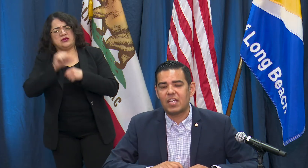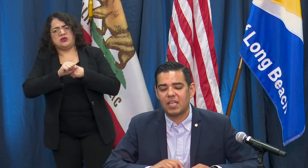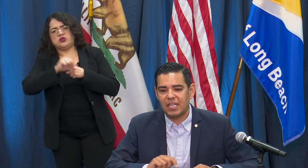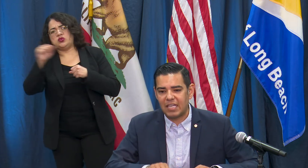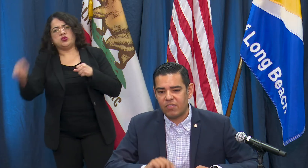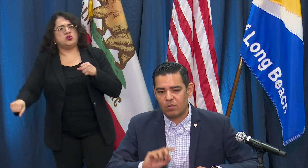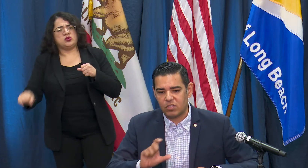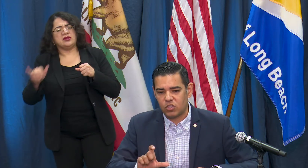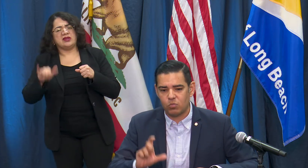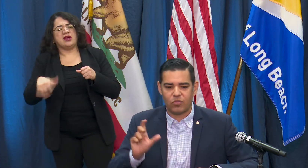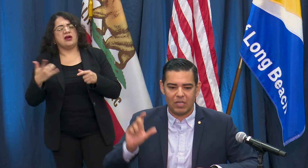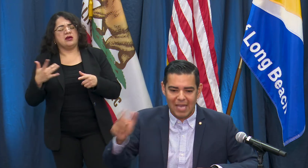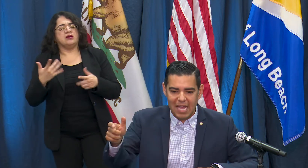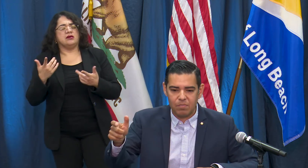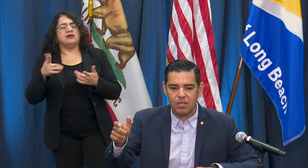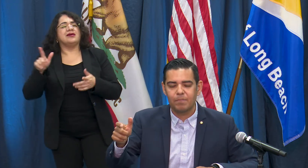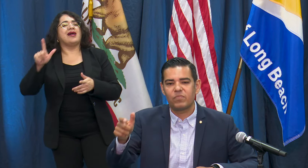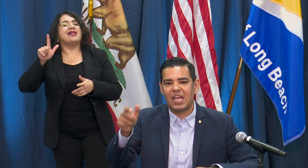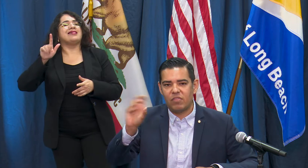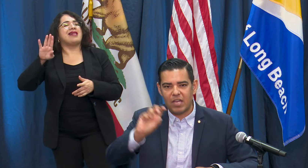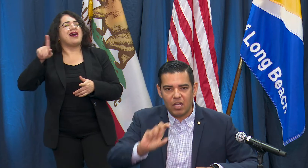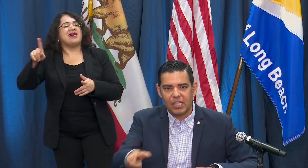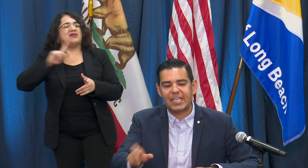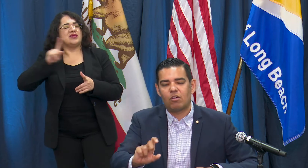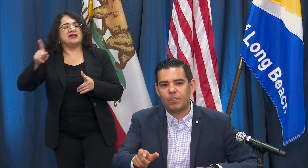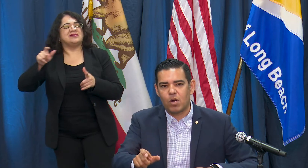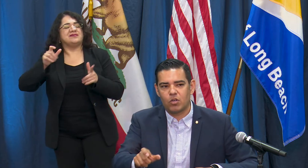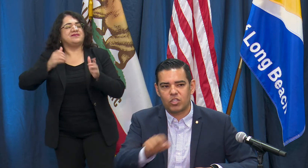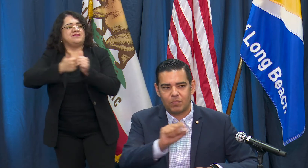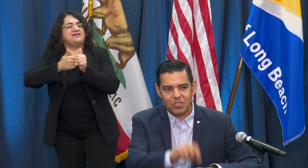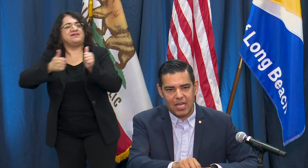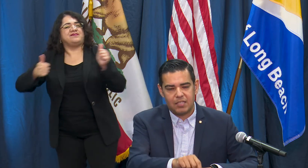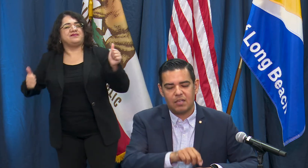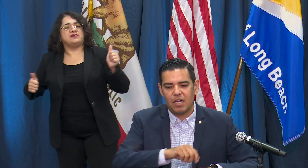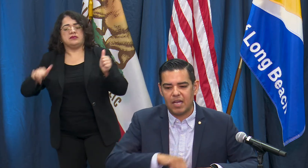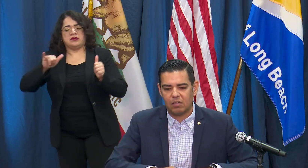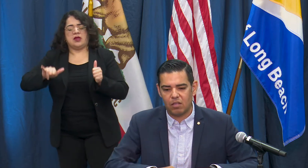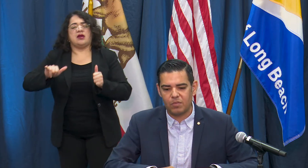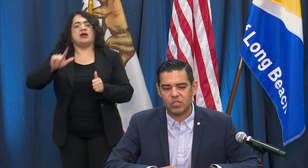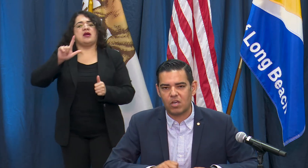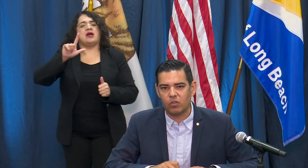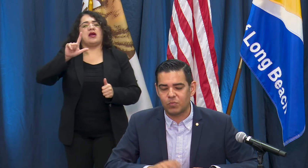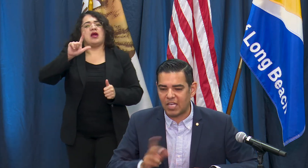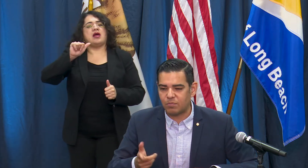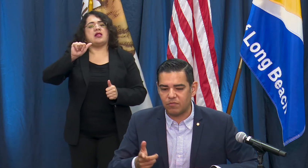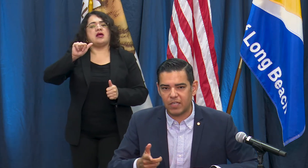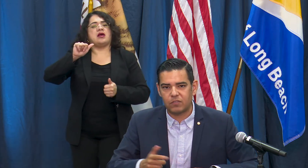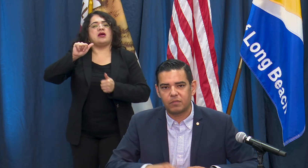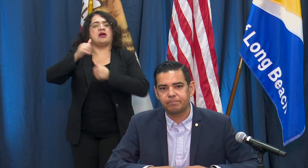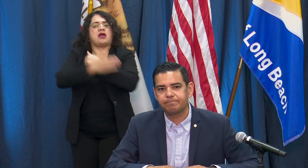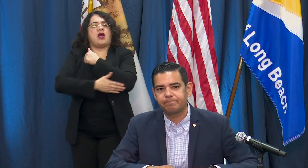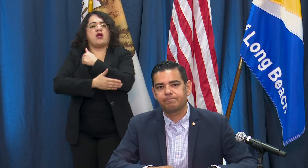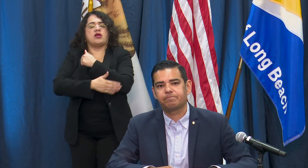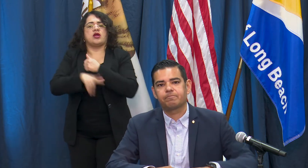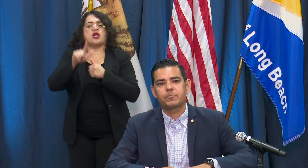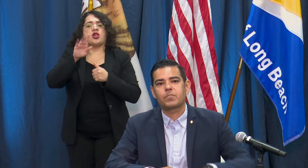that site. And again, that was an issue with the lab and that LA County partnership site at Long Beach City College, but that's been